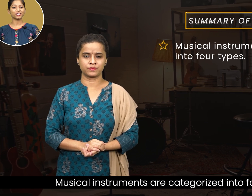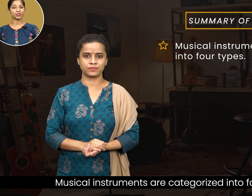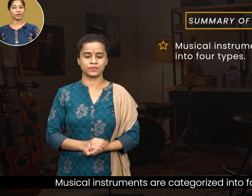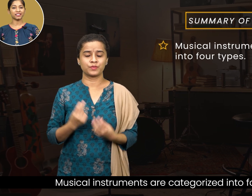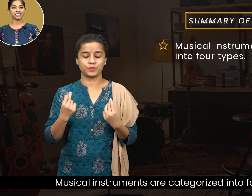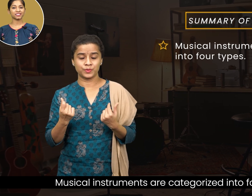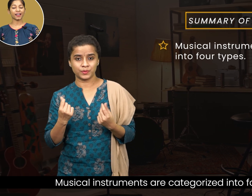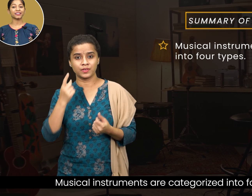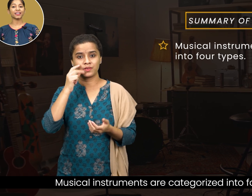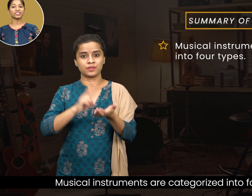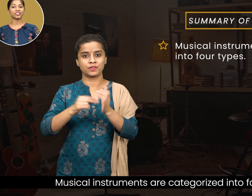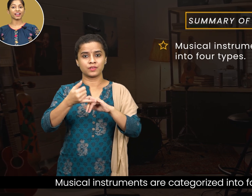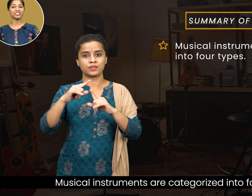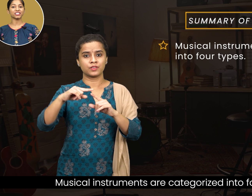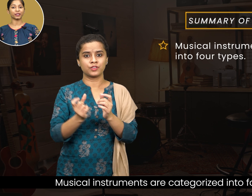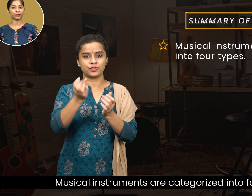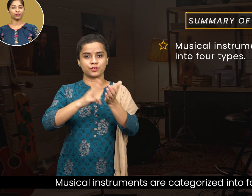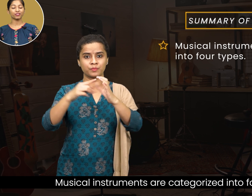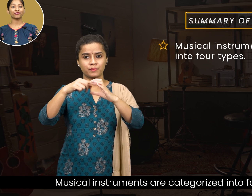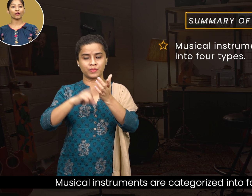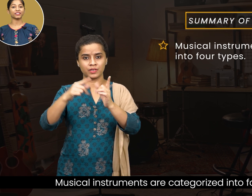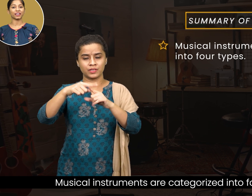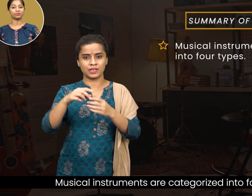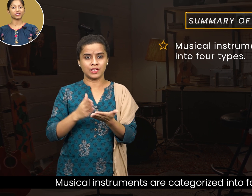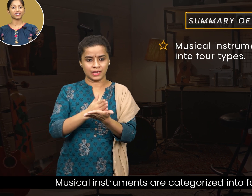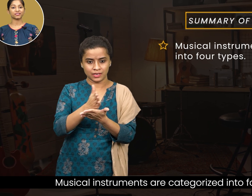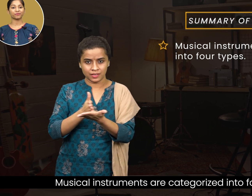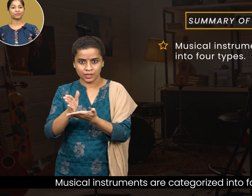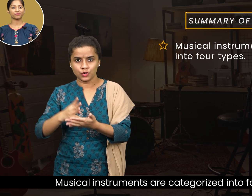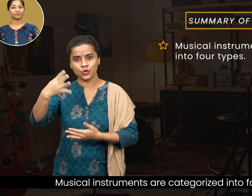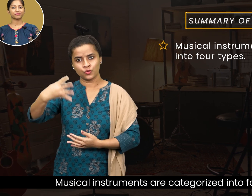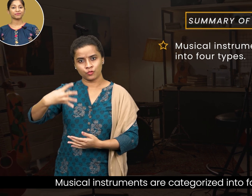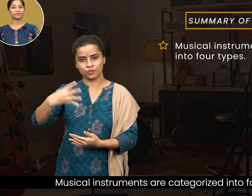Musical instruments are categorized into 4 types.